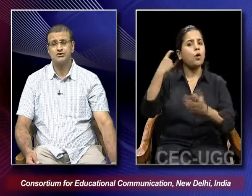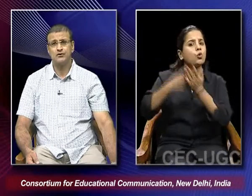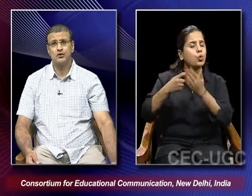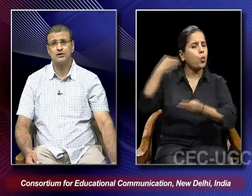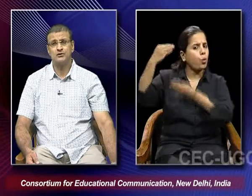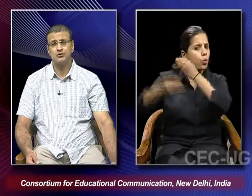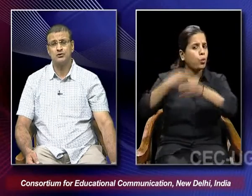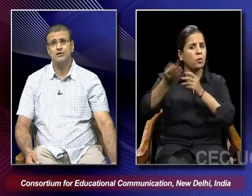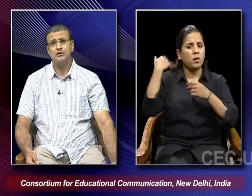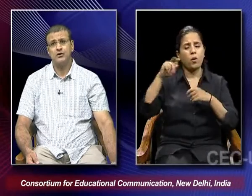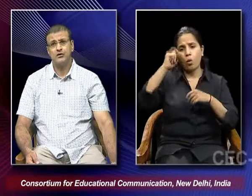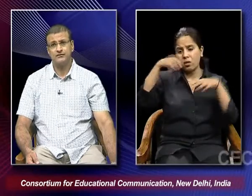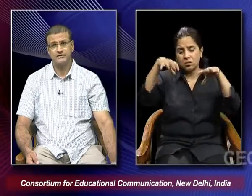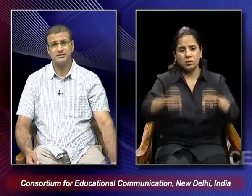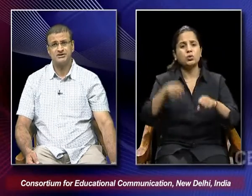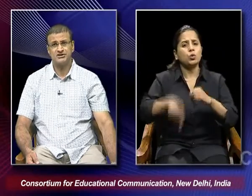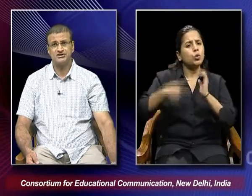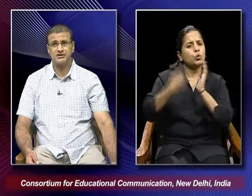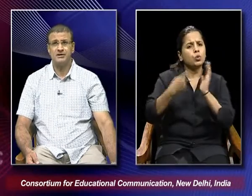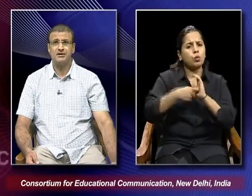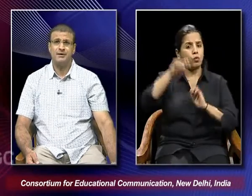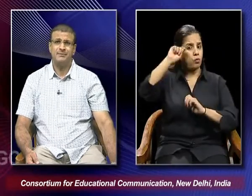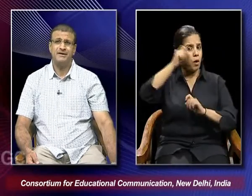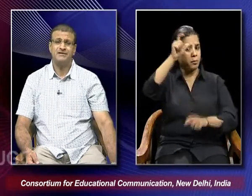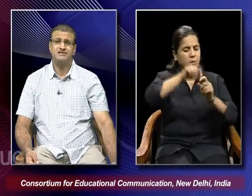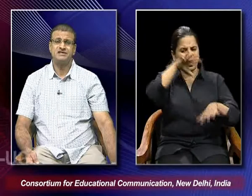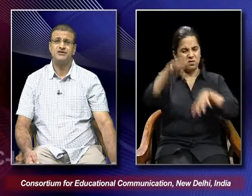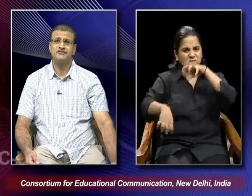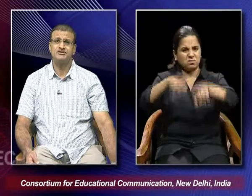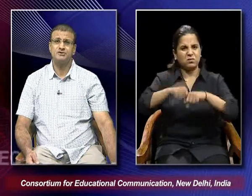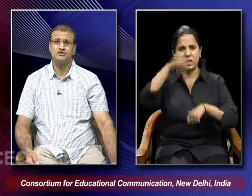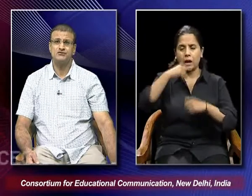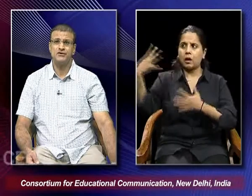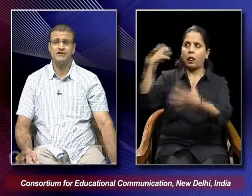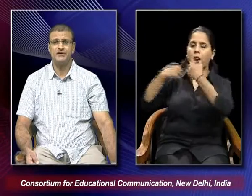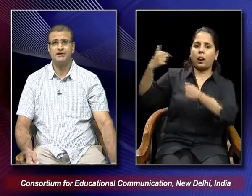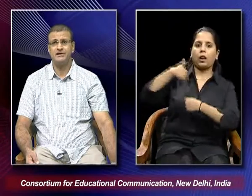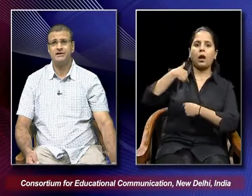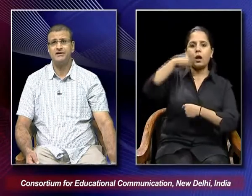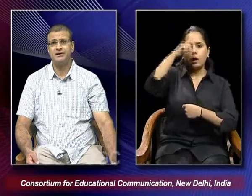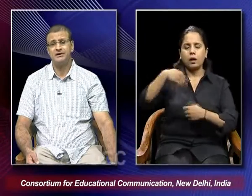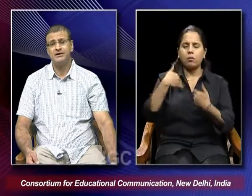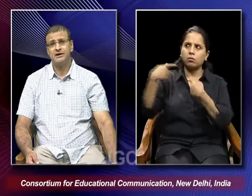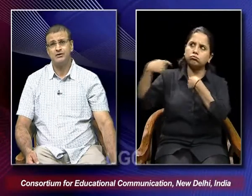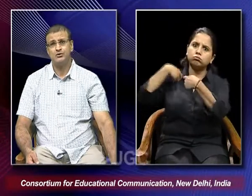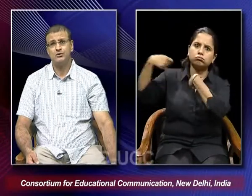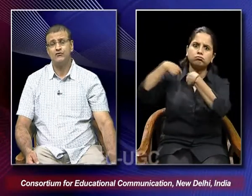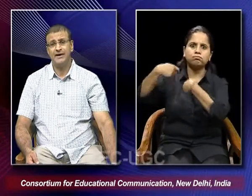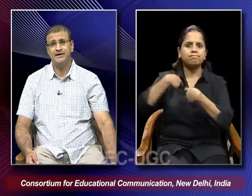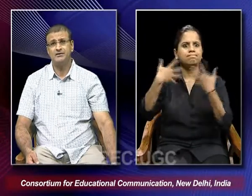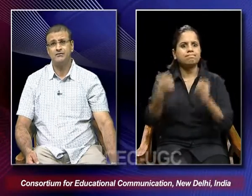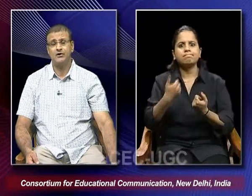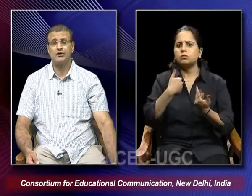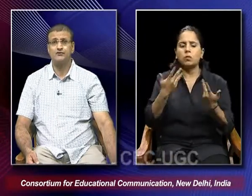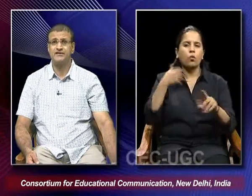years of colonial rule of the Britishers made this kind of a situation for India, that India had to